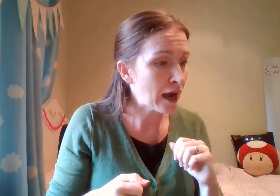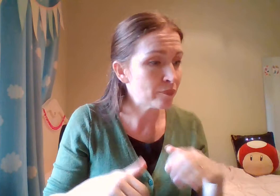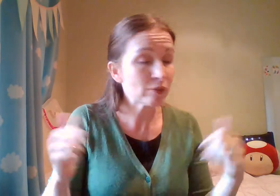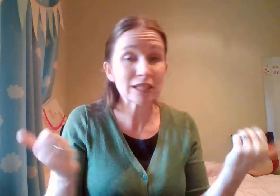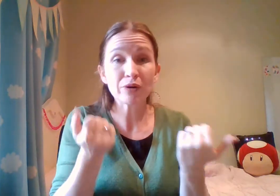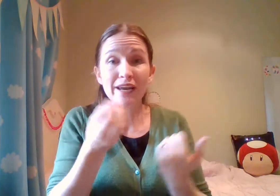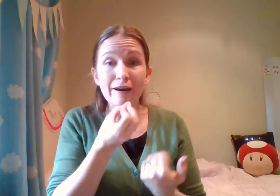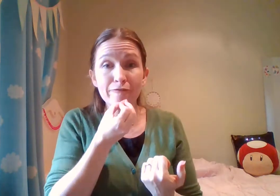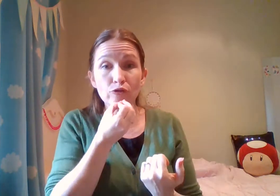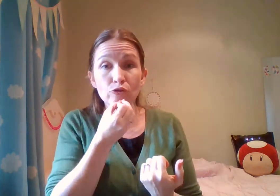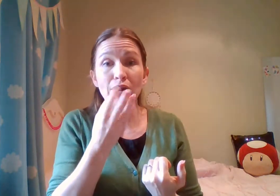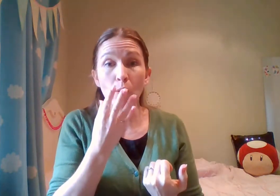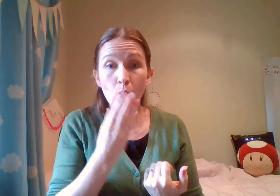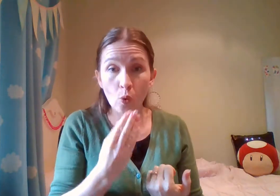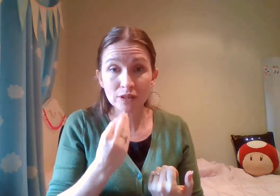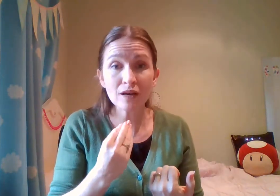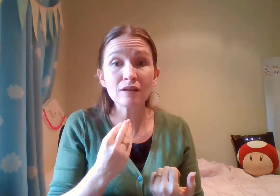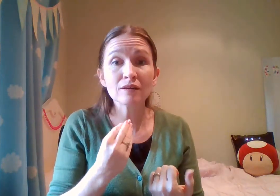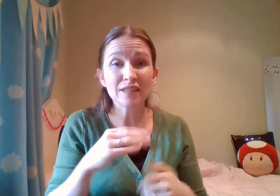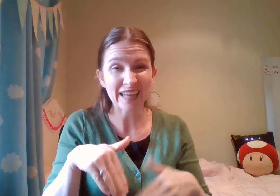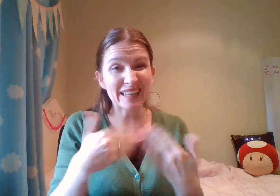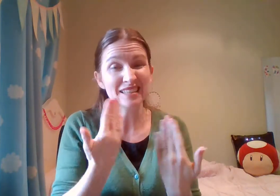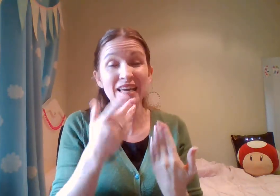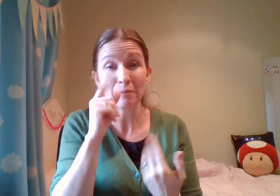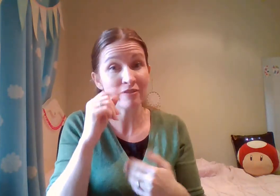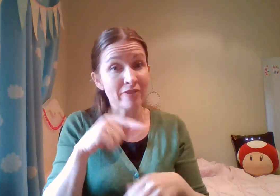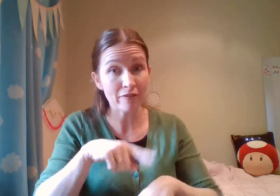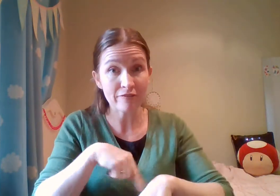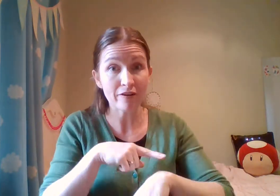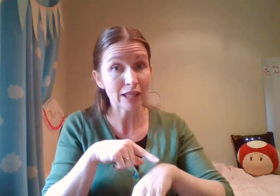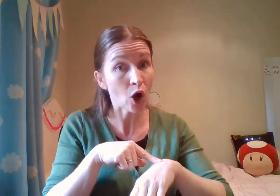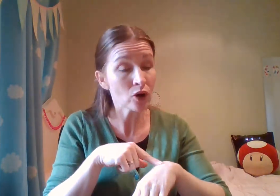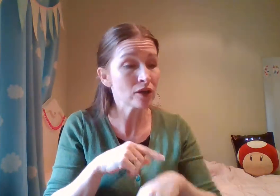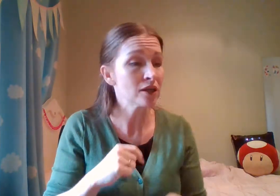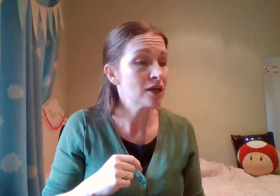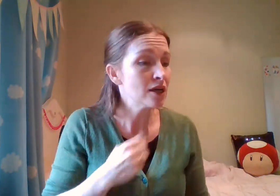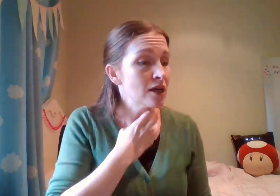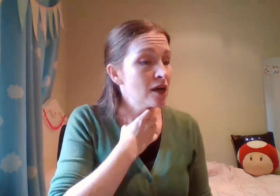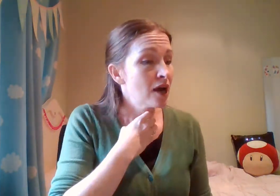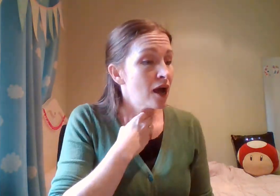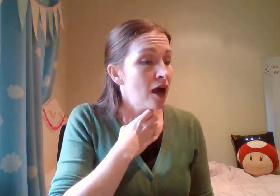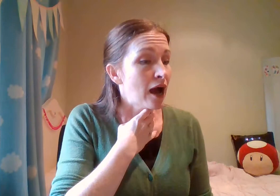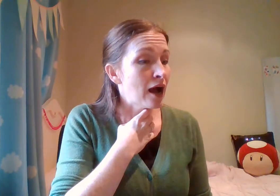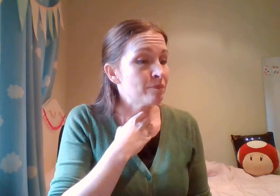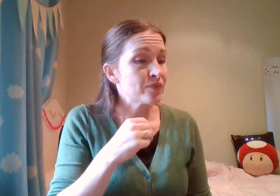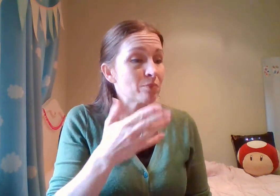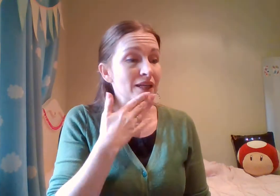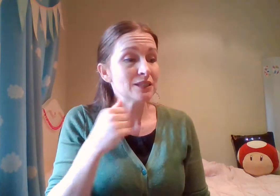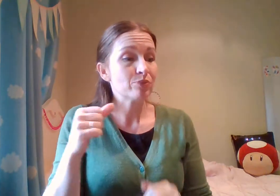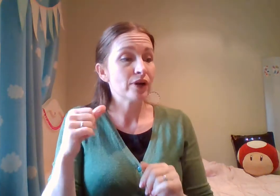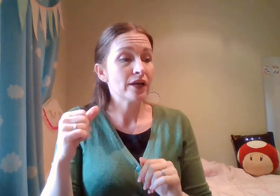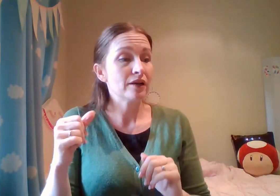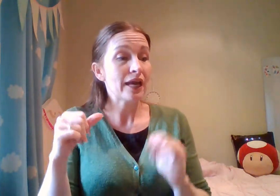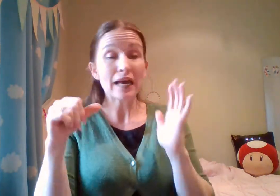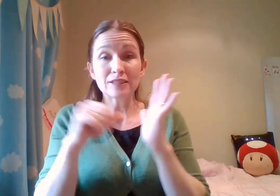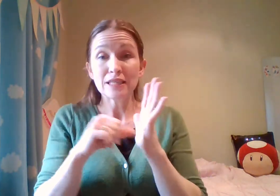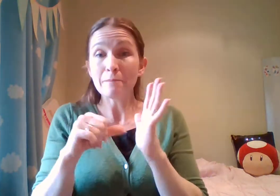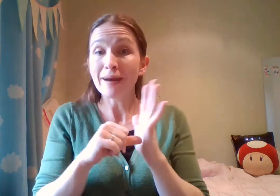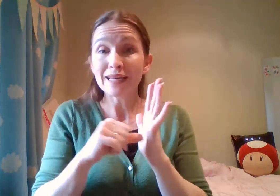Please bring enough food and water. The days can be very, very long. Please bring, as I said, money